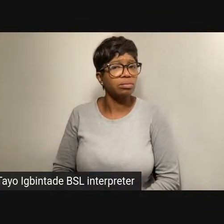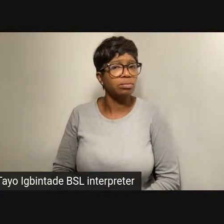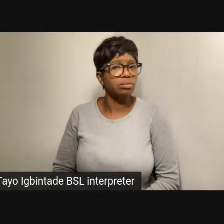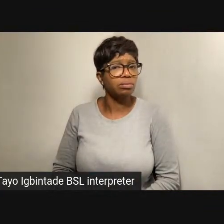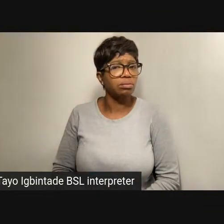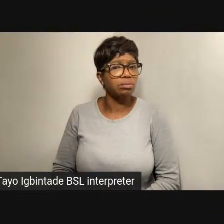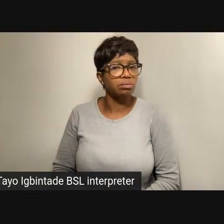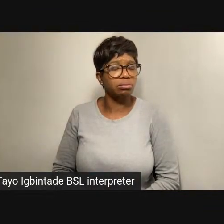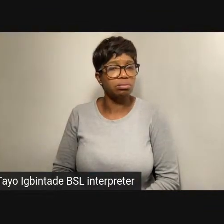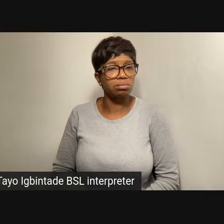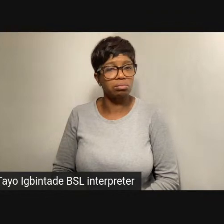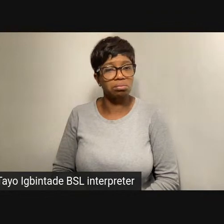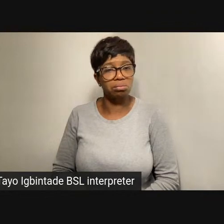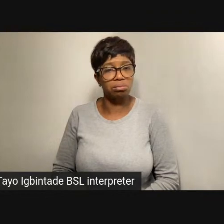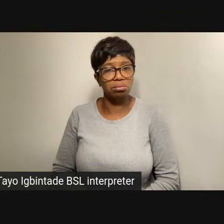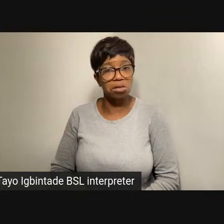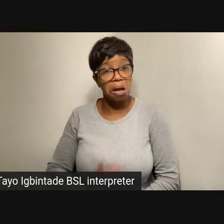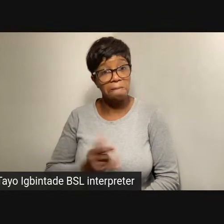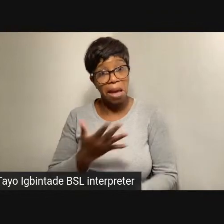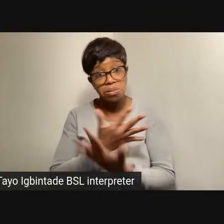Many of you might have heard that